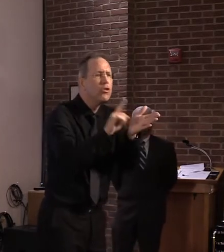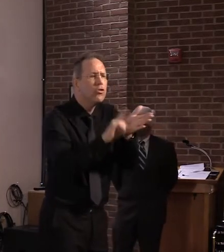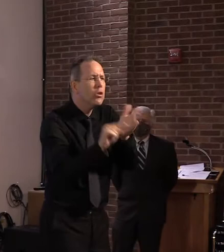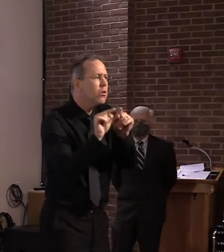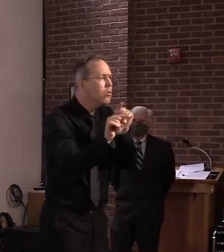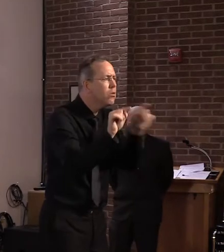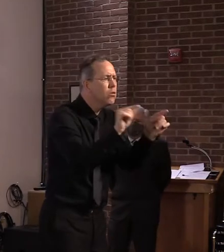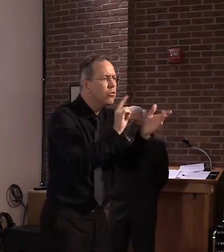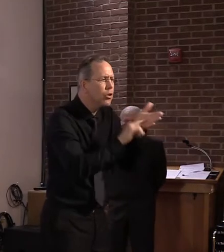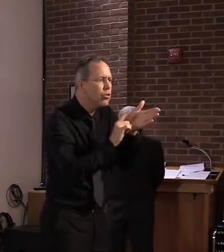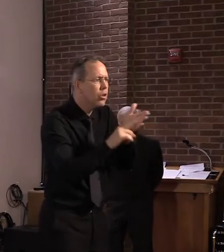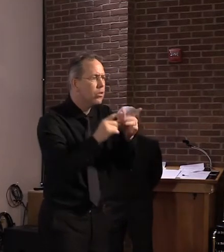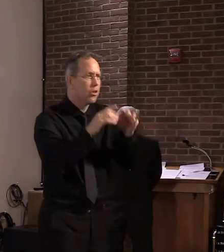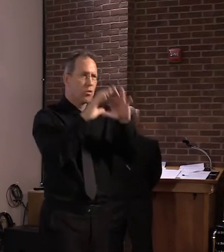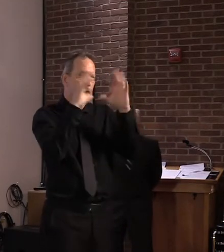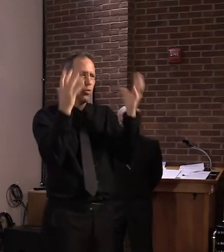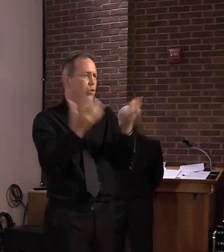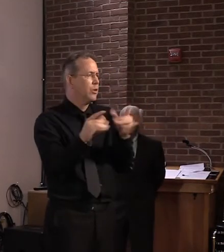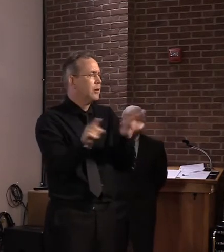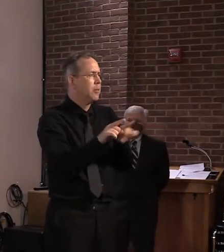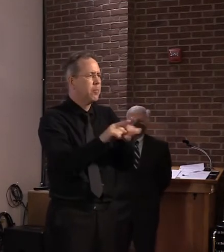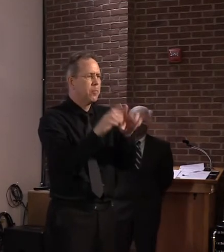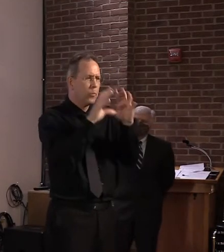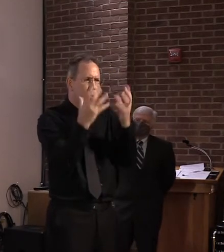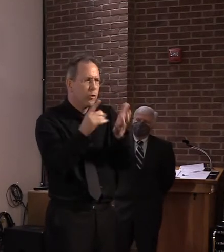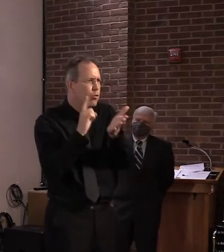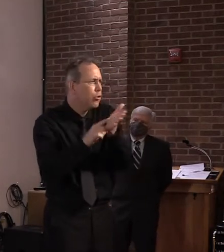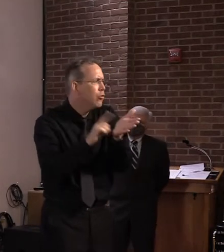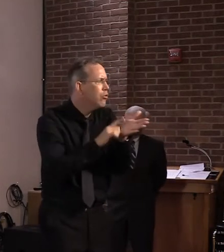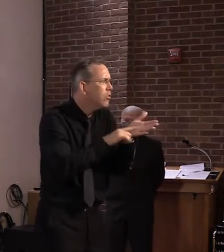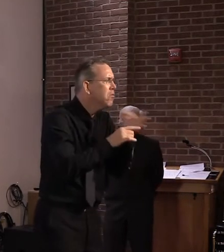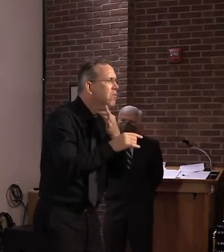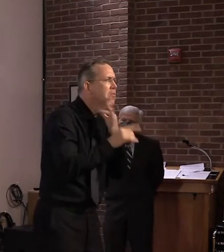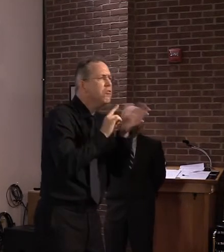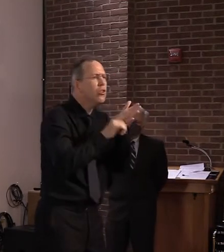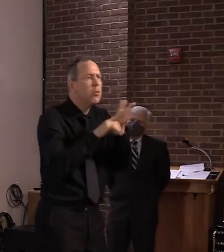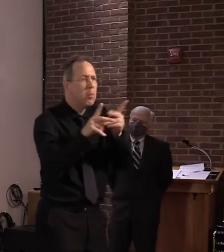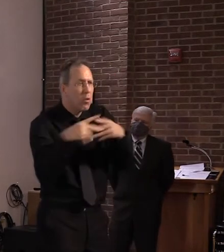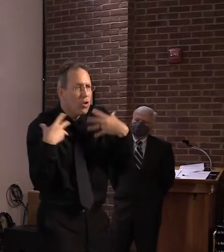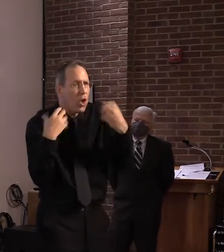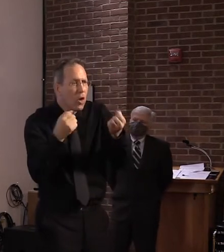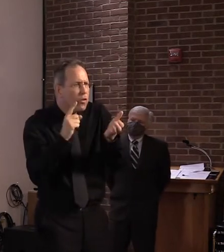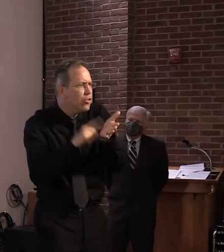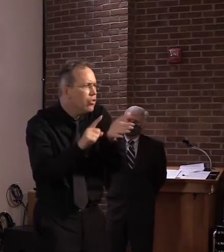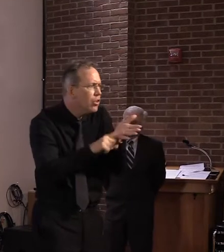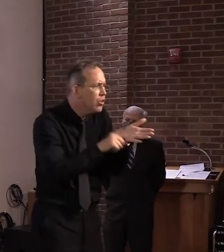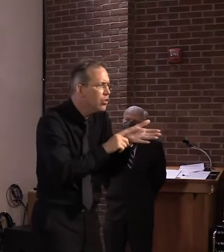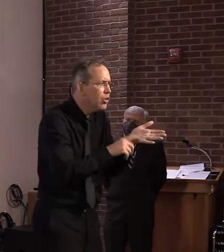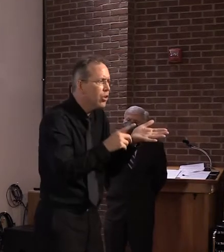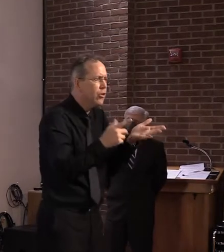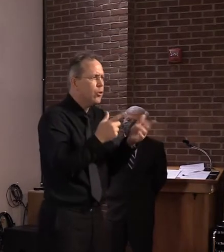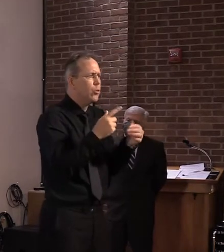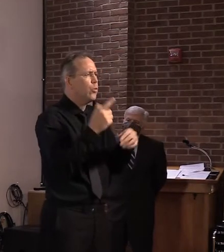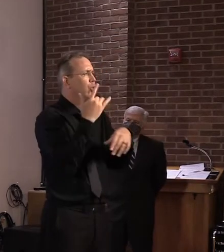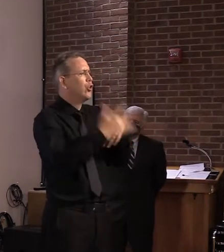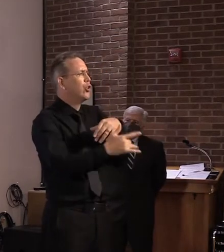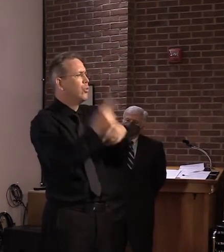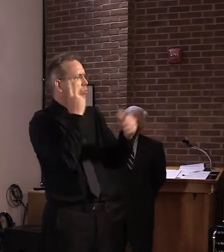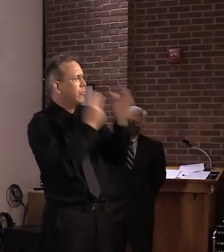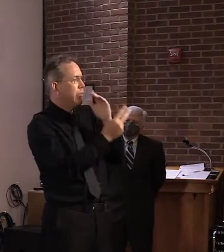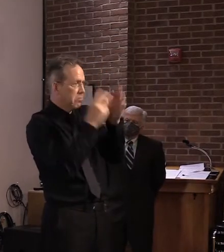Vermont. But at this point in time, it'd be hard for me to say. I could give you a generalization about